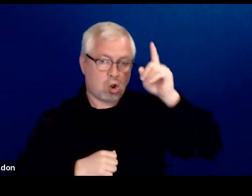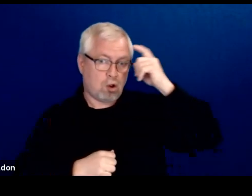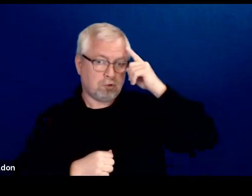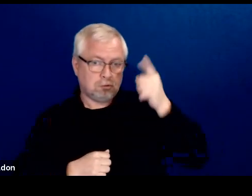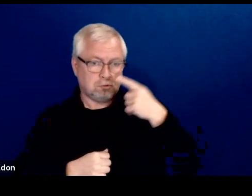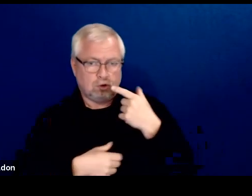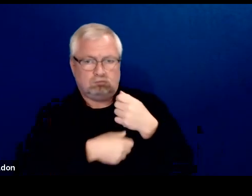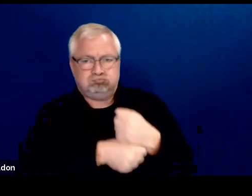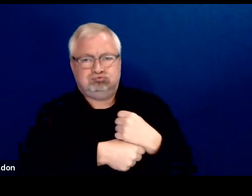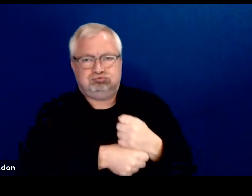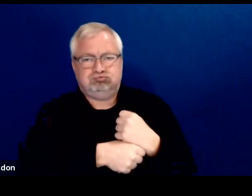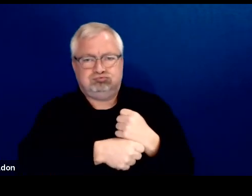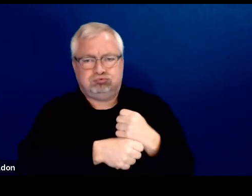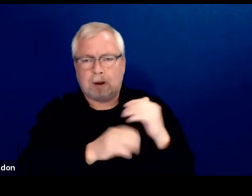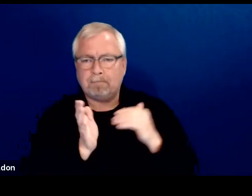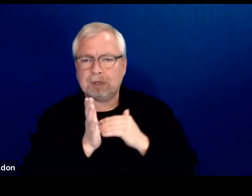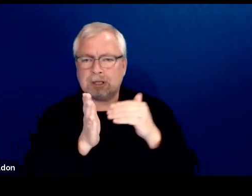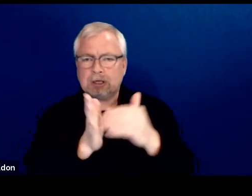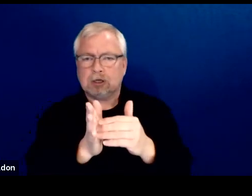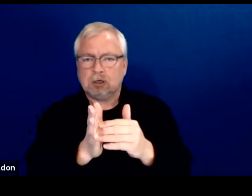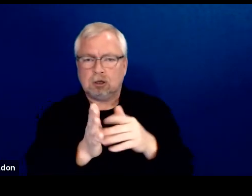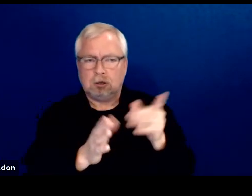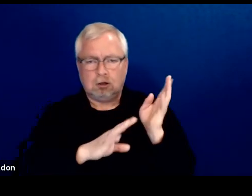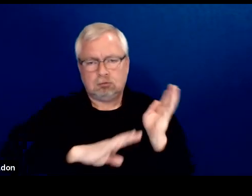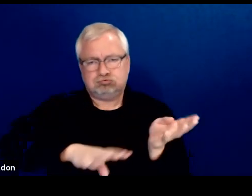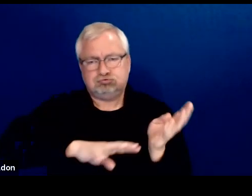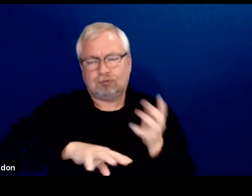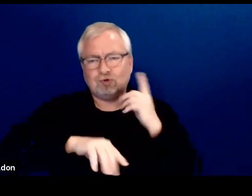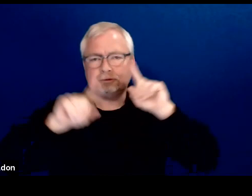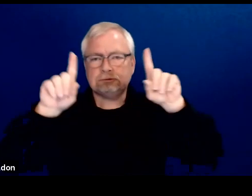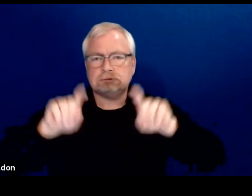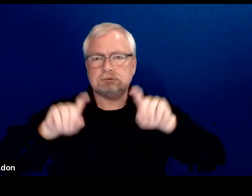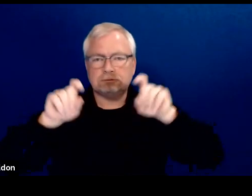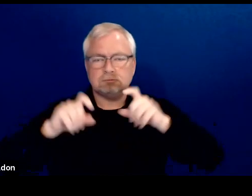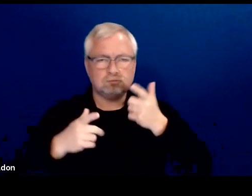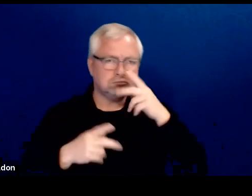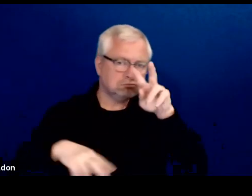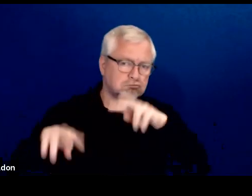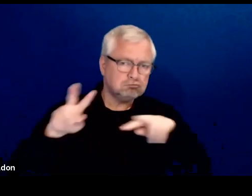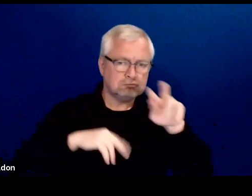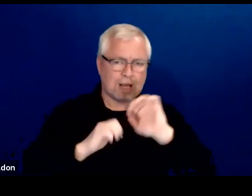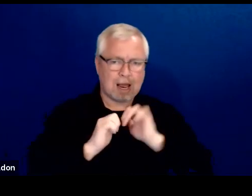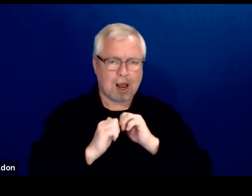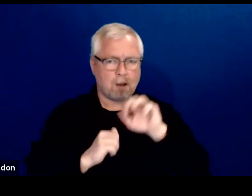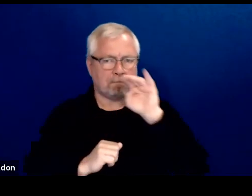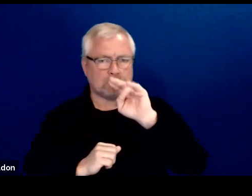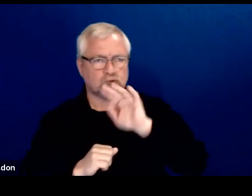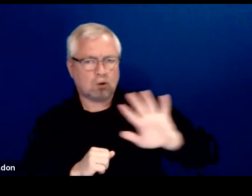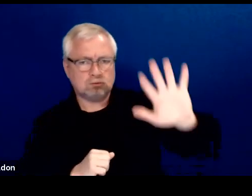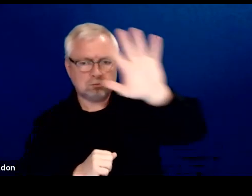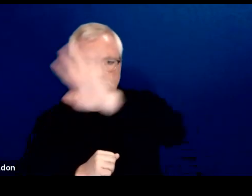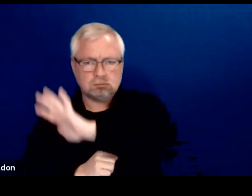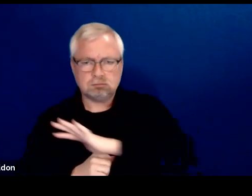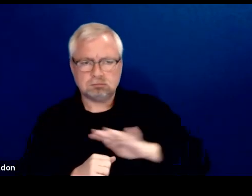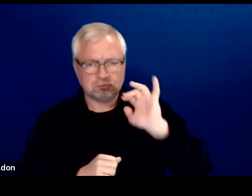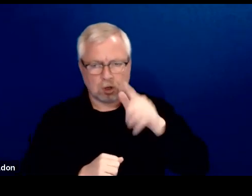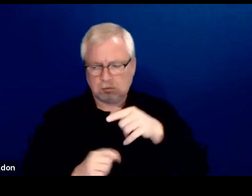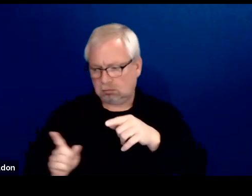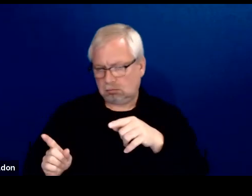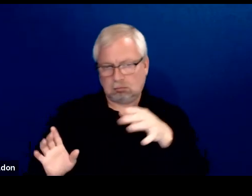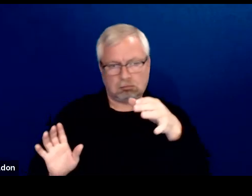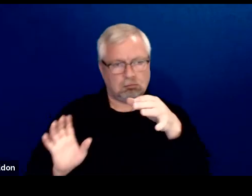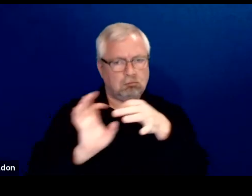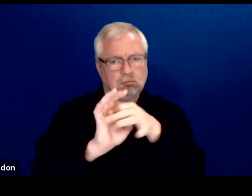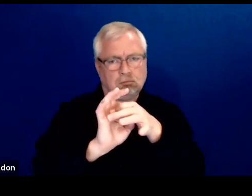2 weeks. Minnesota is going to take a look at that to make sure we have the capacity to do it. Looking at our modeling, which we'll show a little bit, the folks over